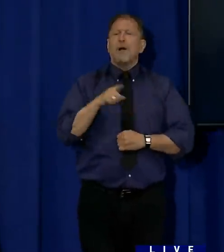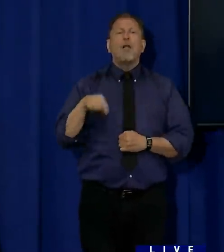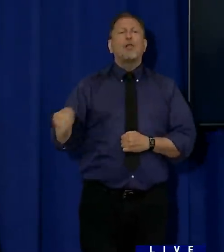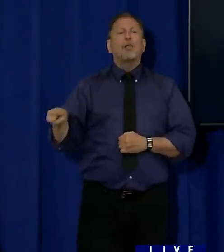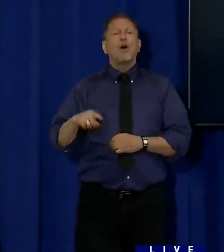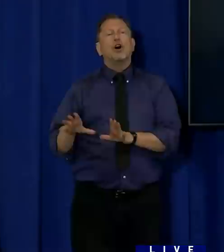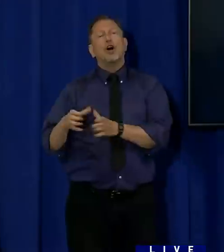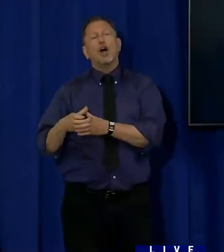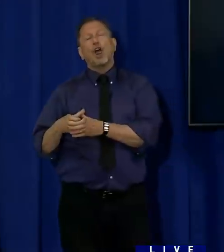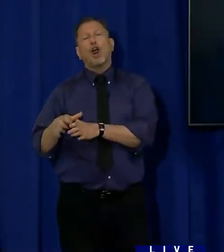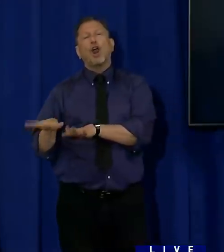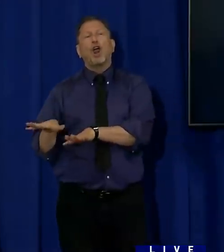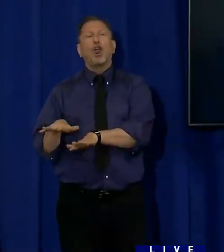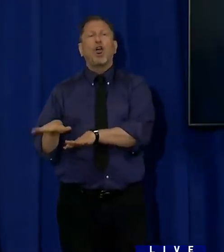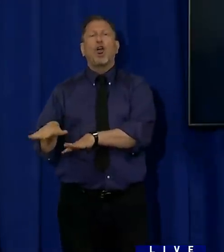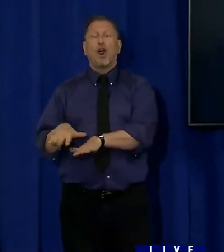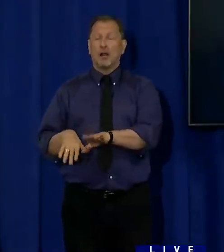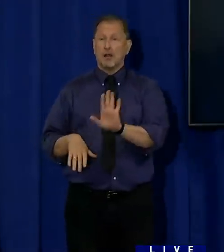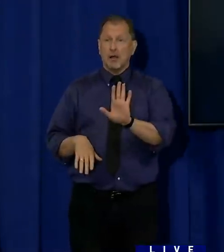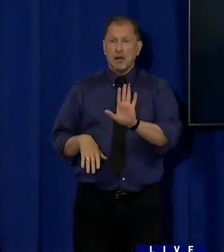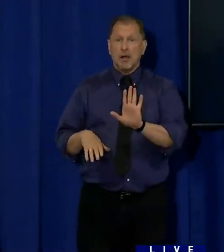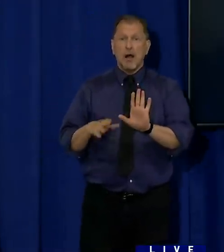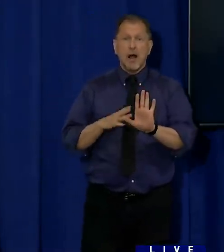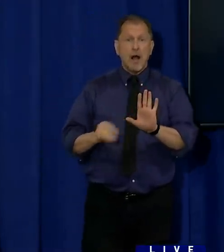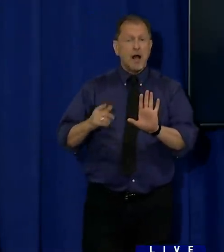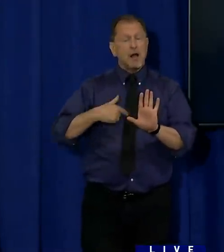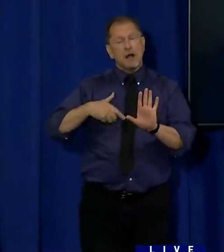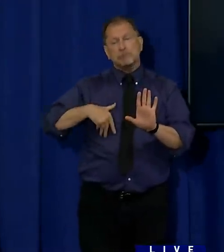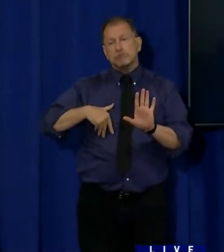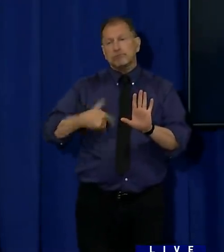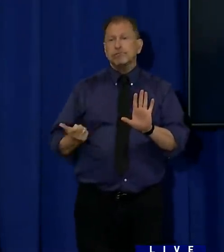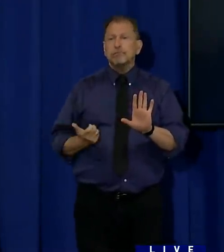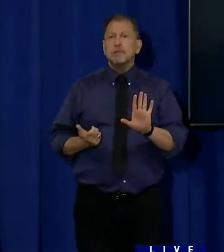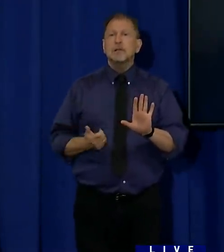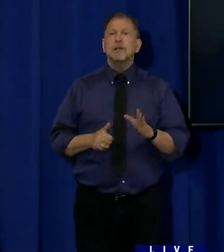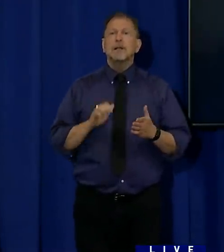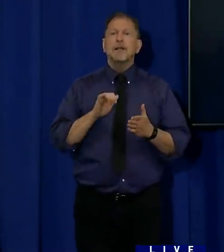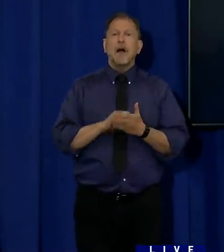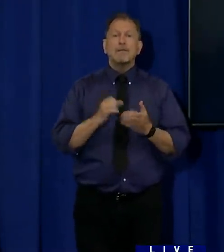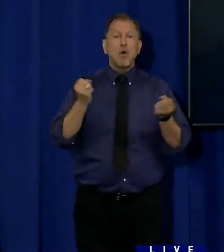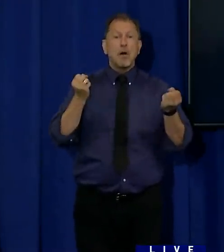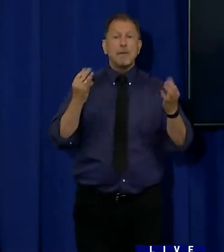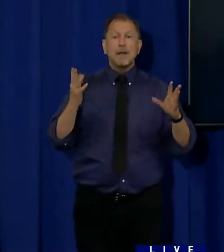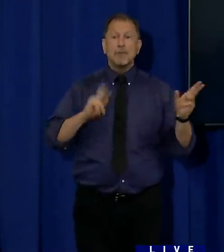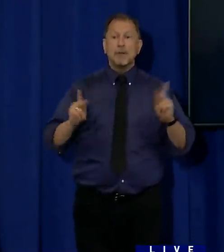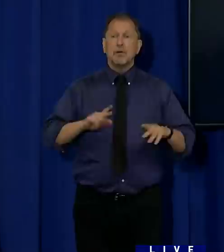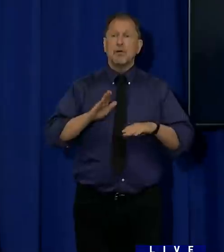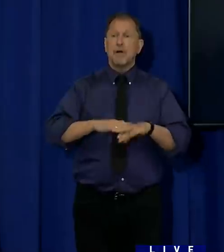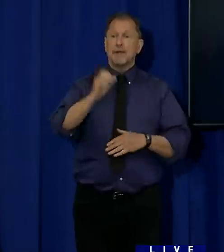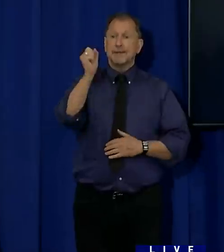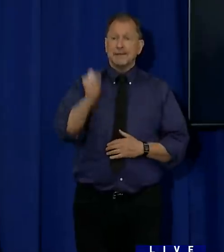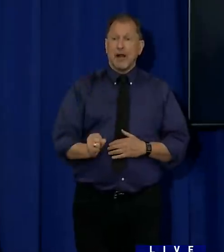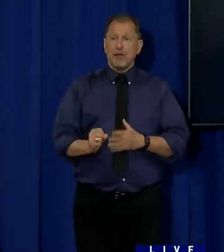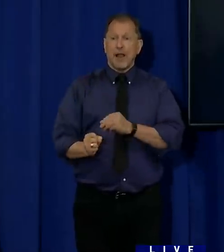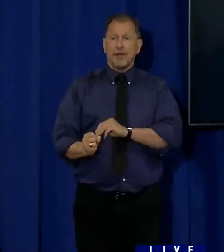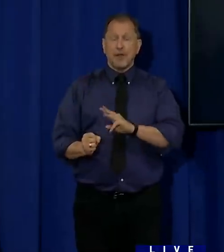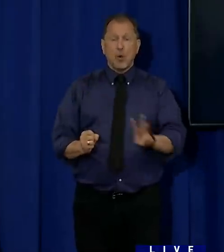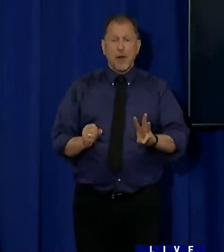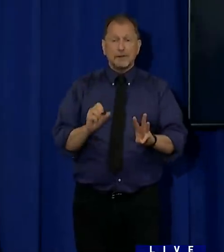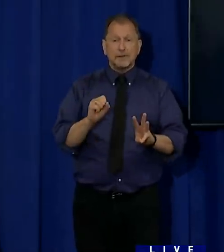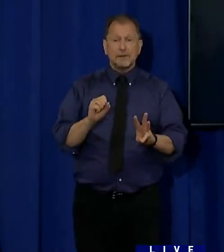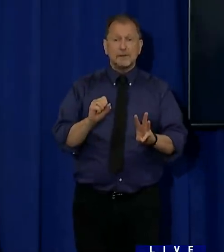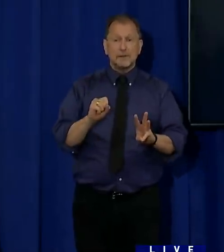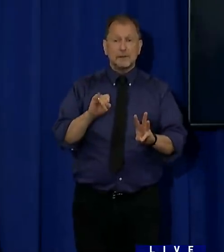And perhaps what is most harmful about this is that for so many people on the South and the West Side, the